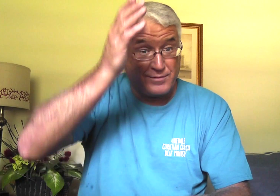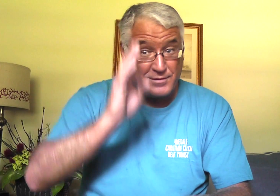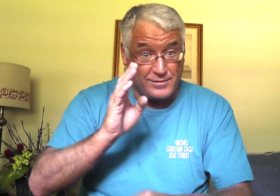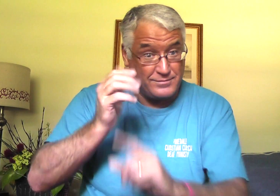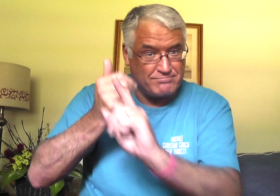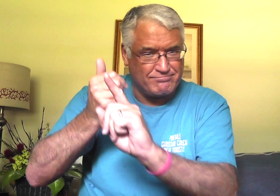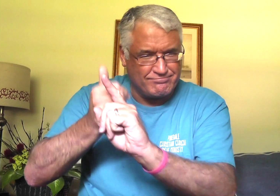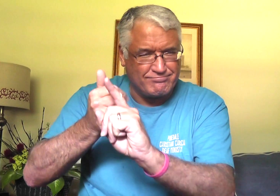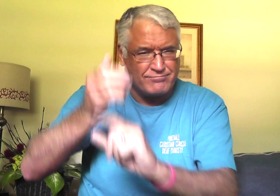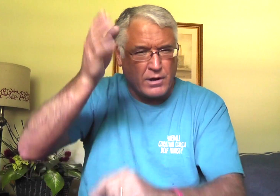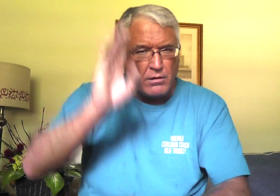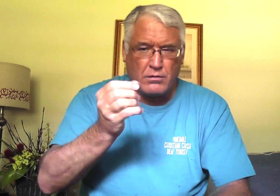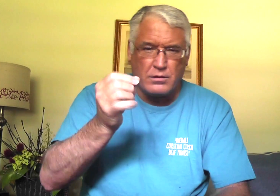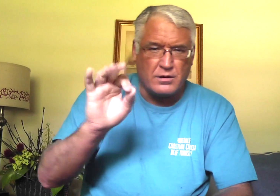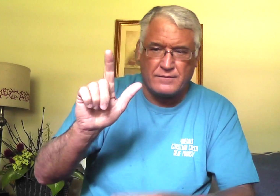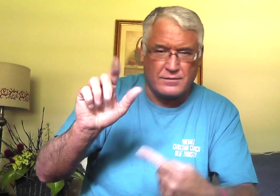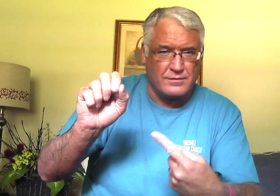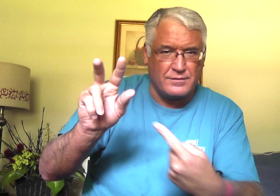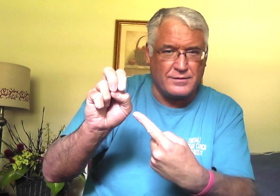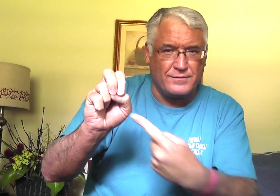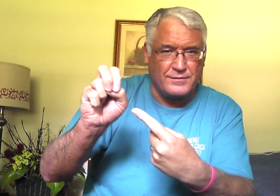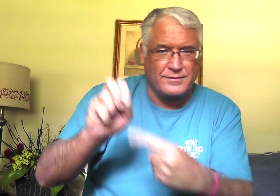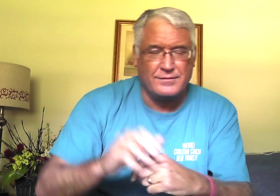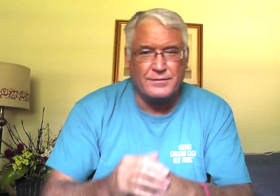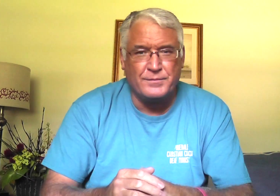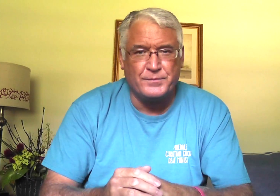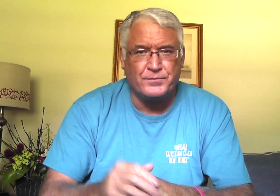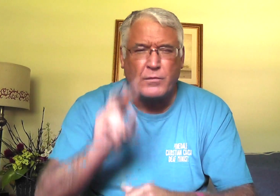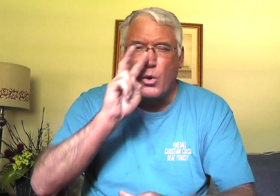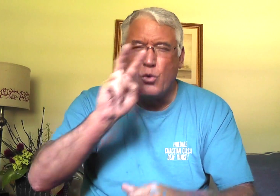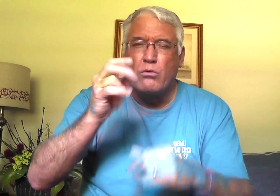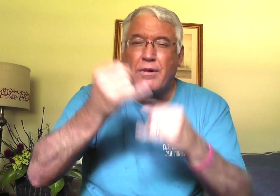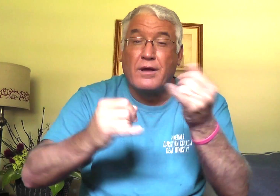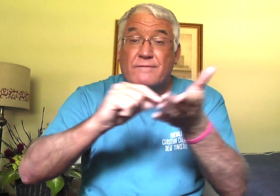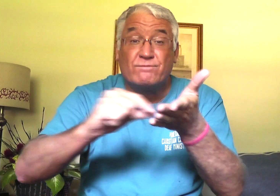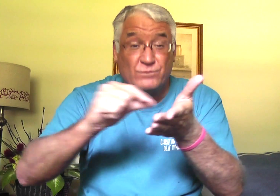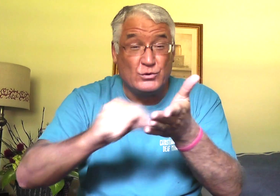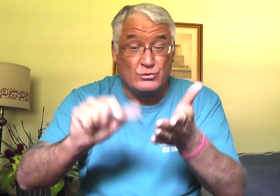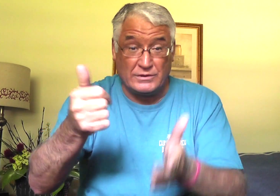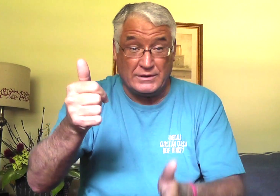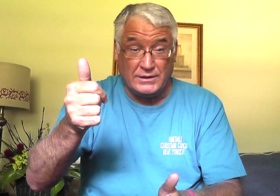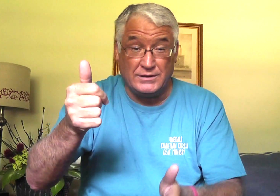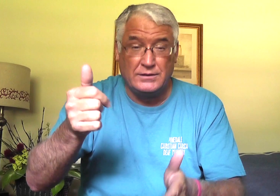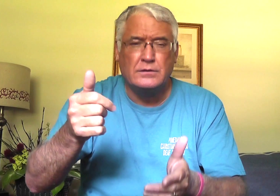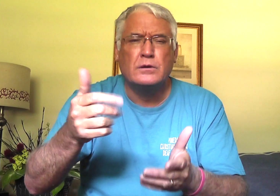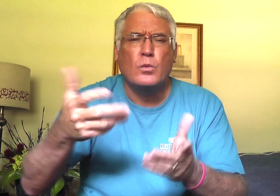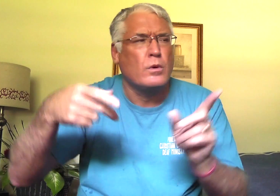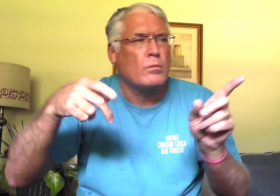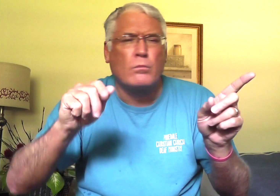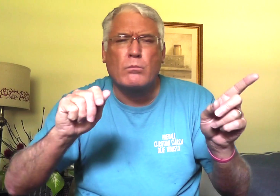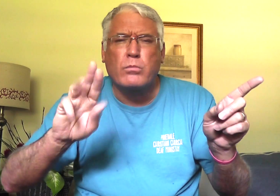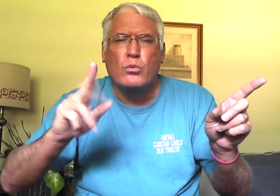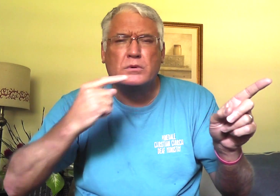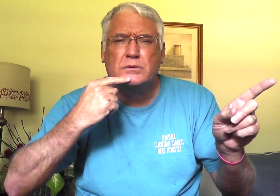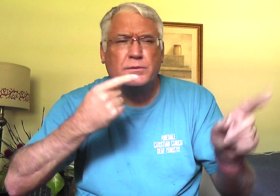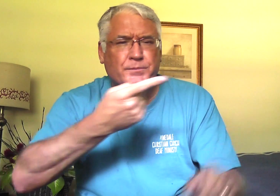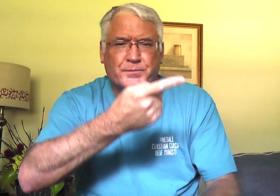Our God, He is a God of love. Let's look at the last verse for today, verse 10. See what